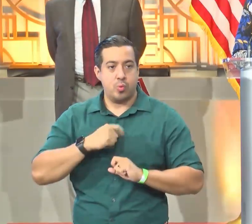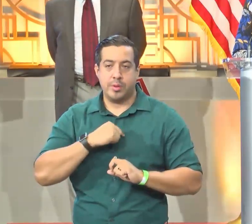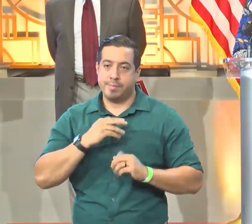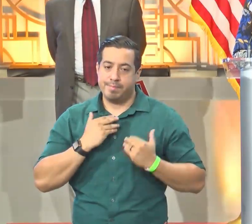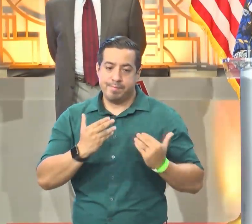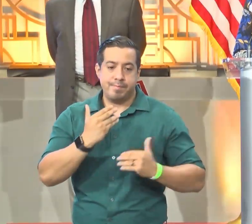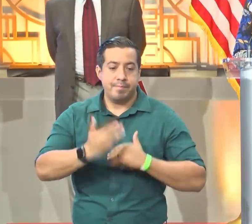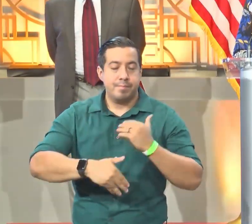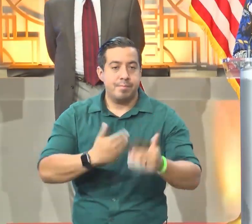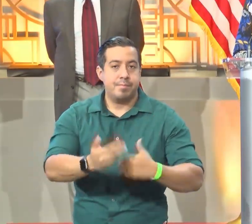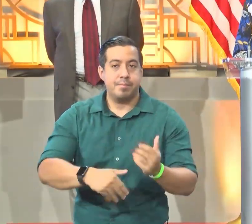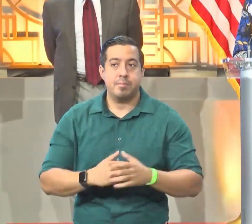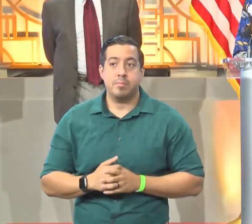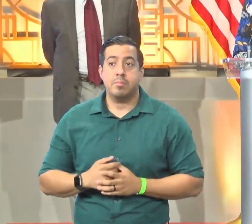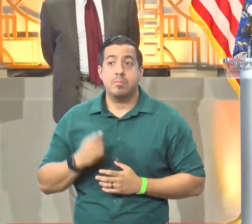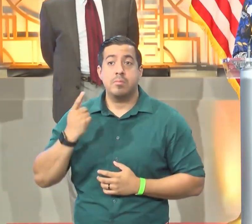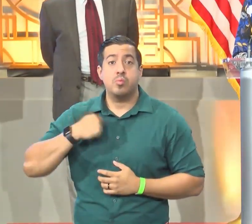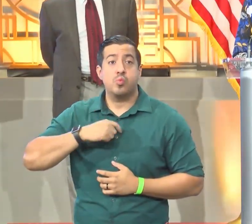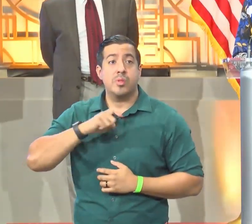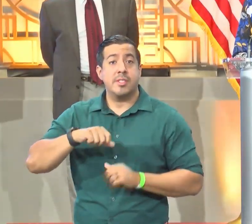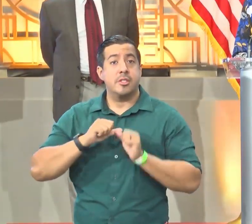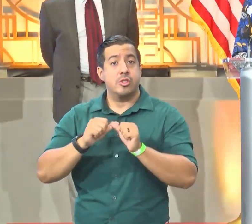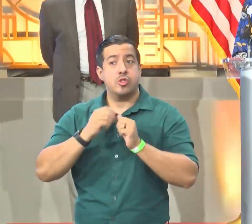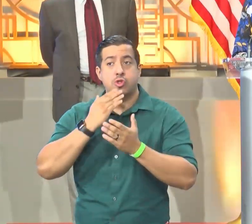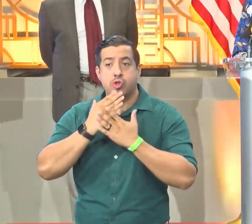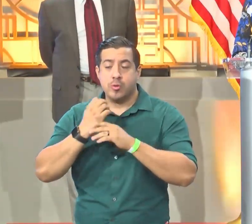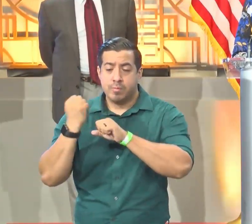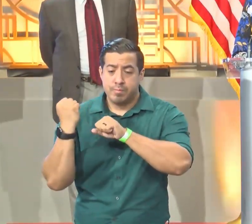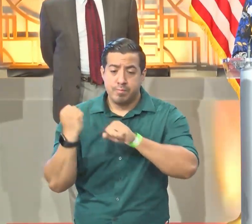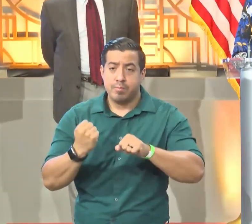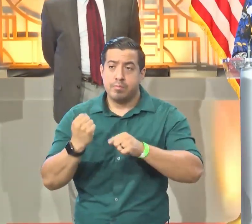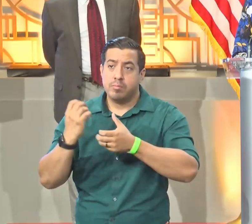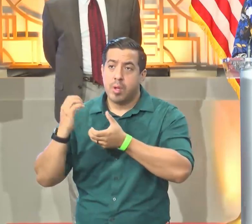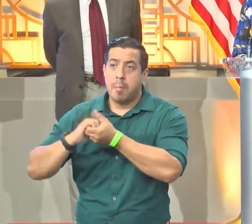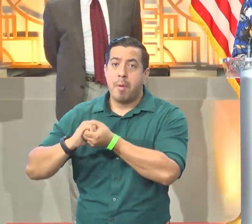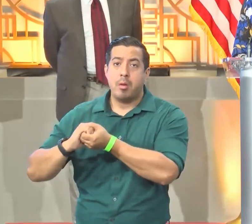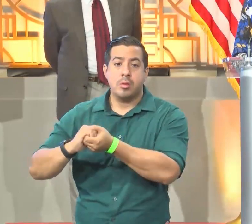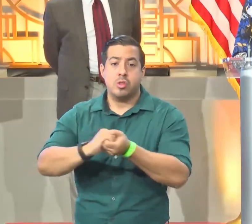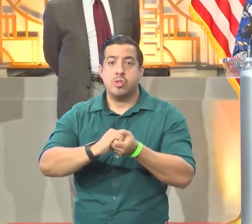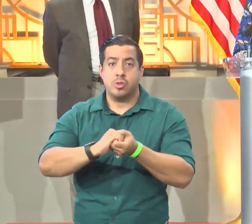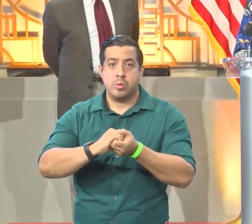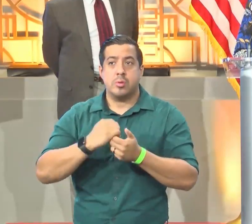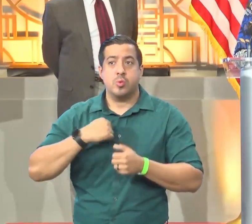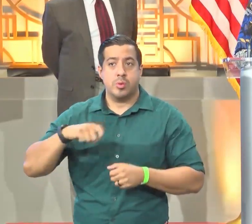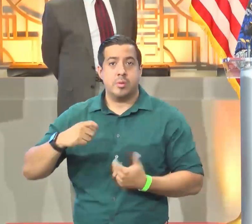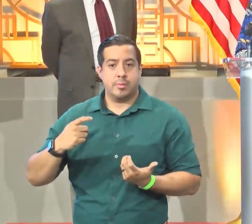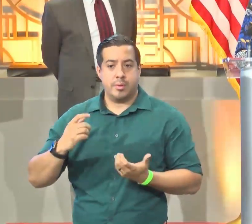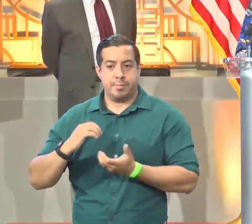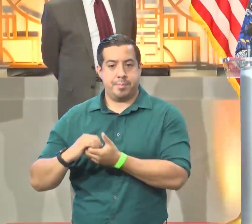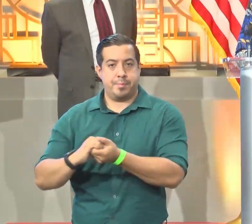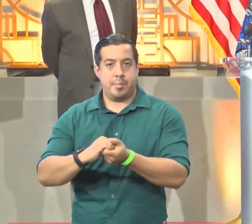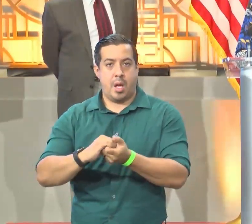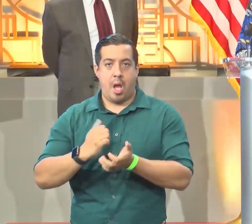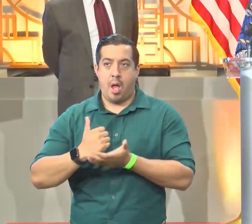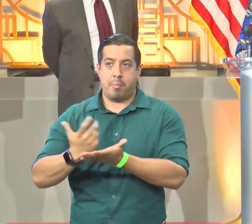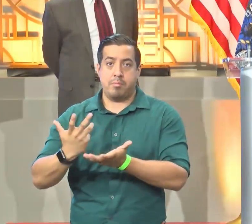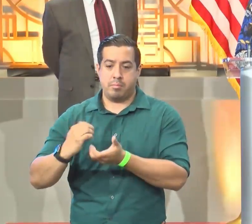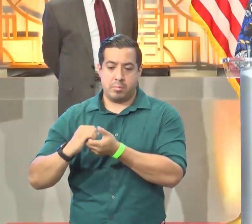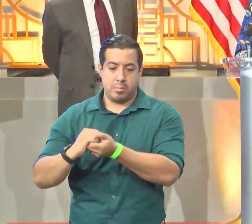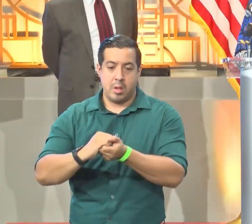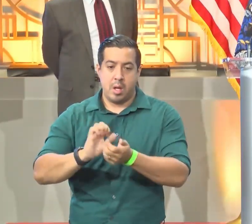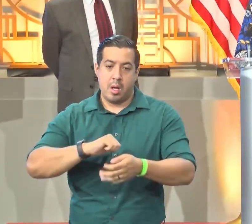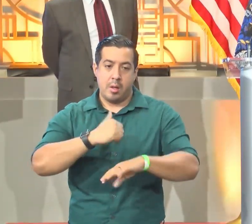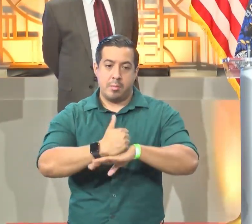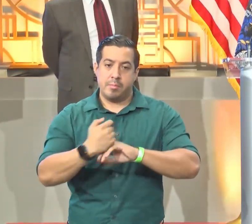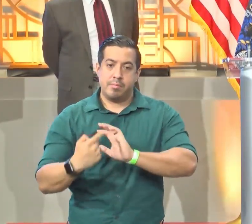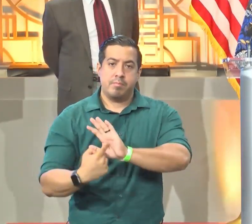needle, we need to continue to build a strong coalition of partners on the ground level to help implement the blueprint for